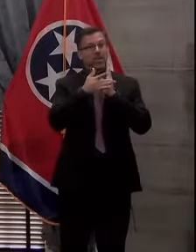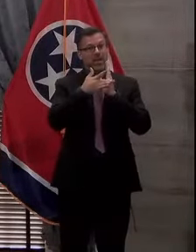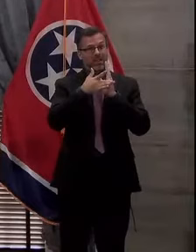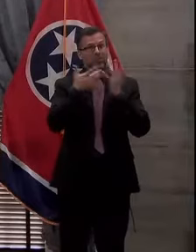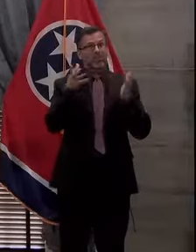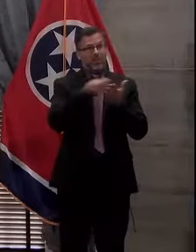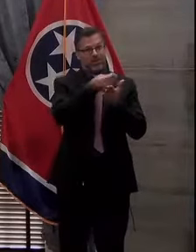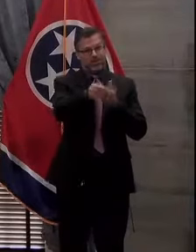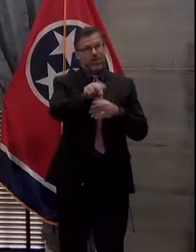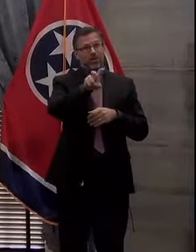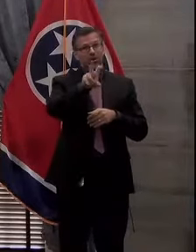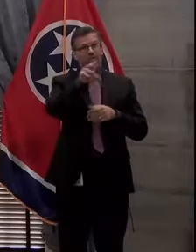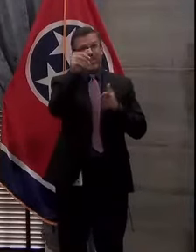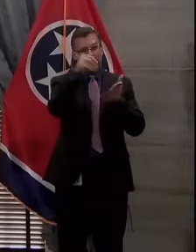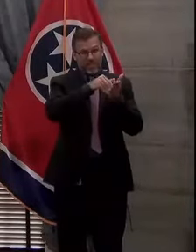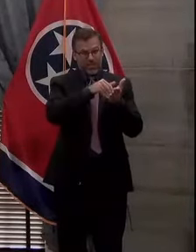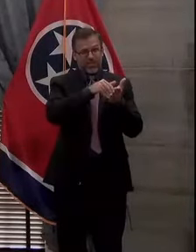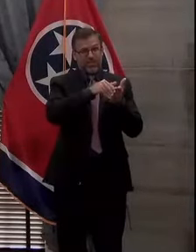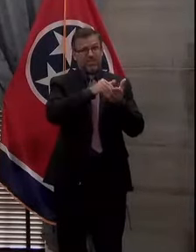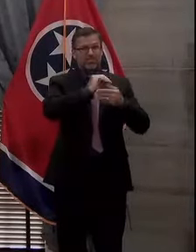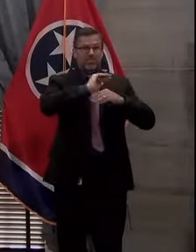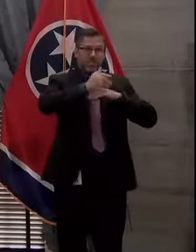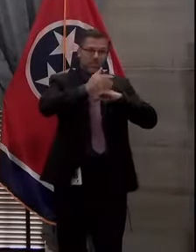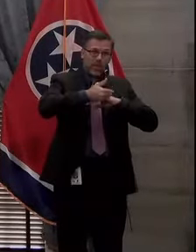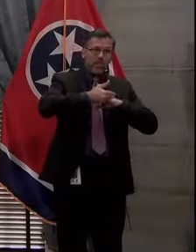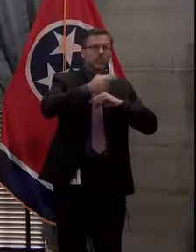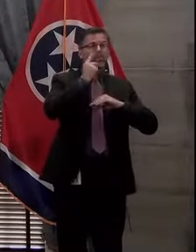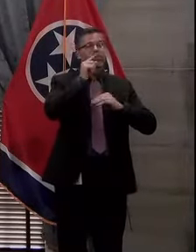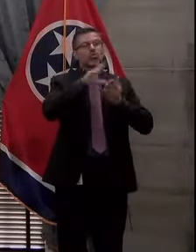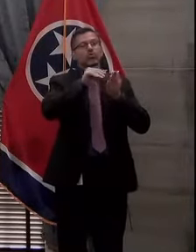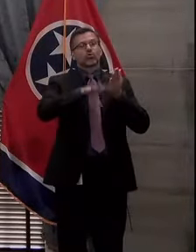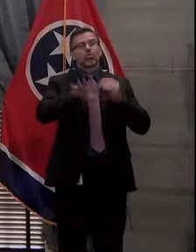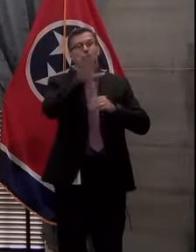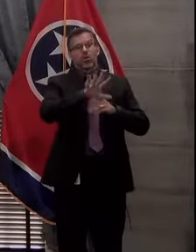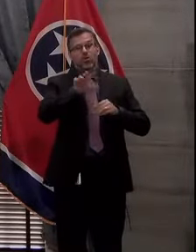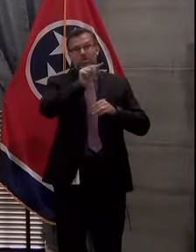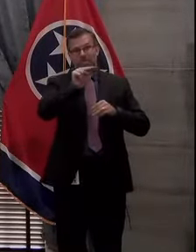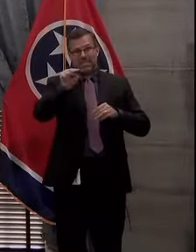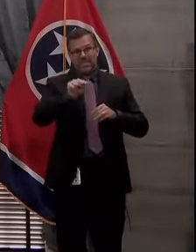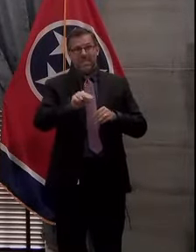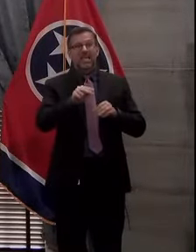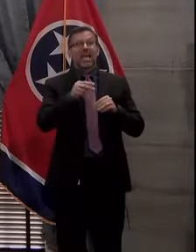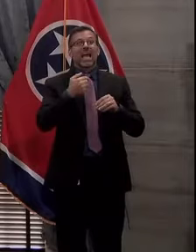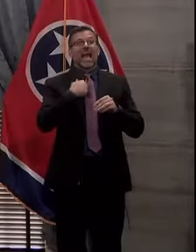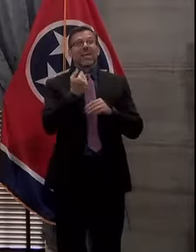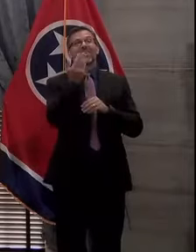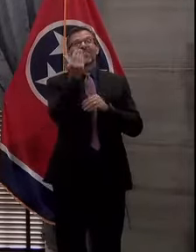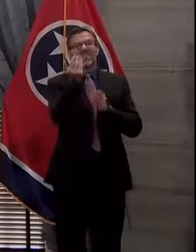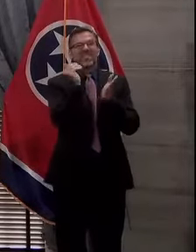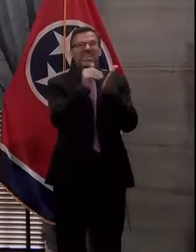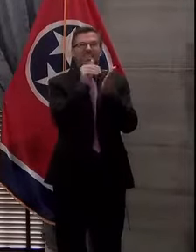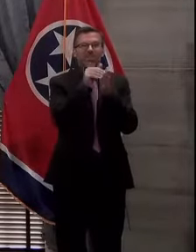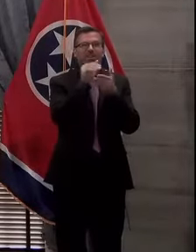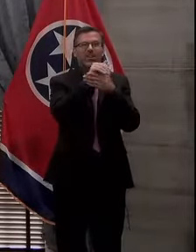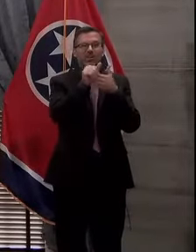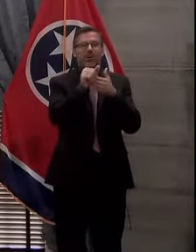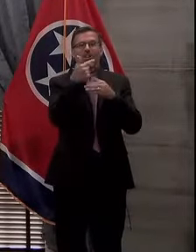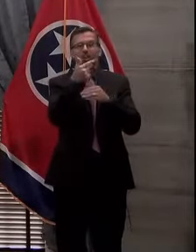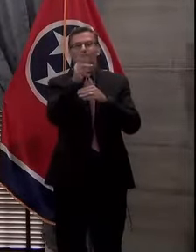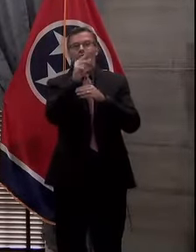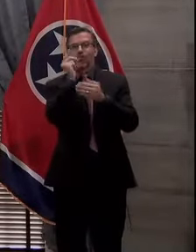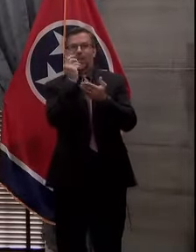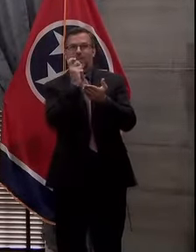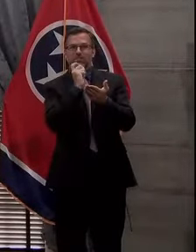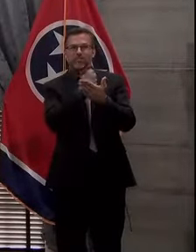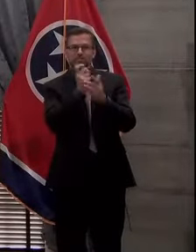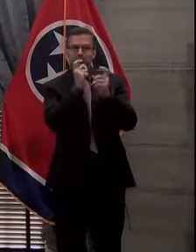over 250,000 devices for students across the state of Tennessee, there is a $15 million grant that we are announcing for Wi-Fi and